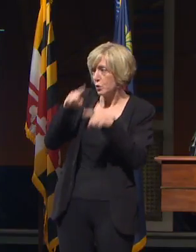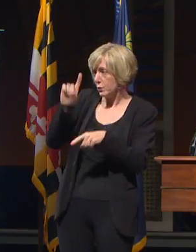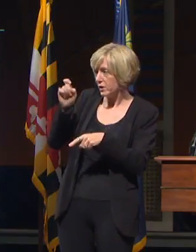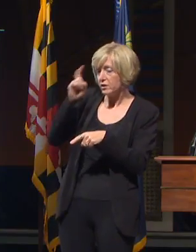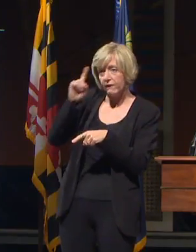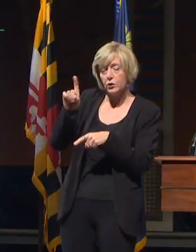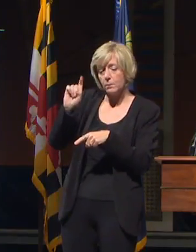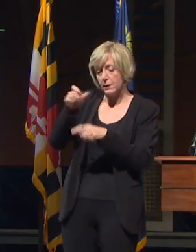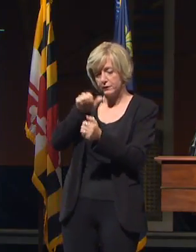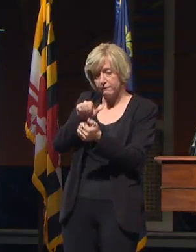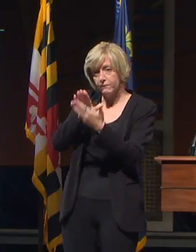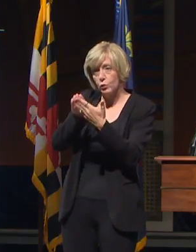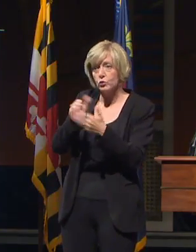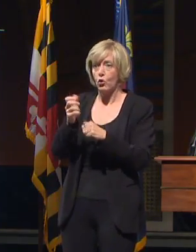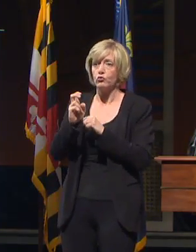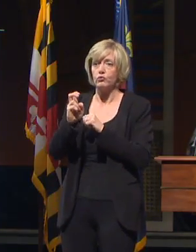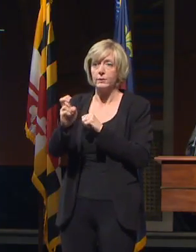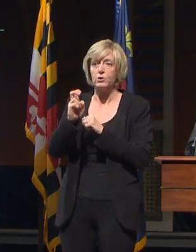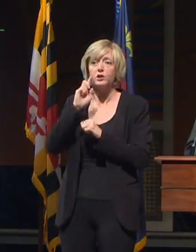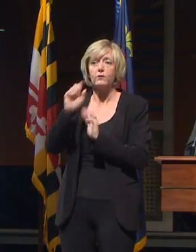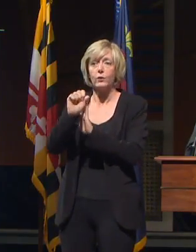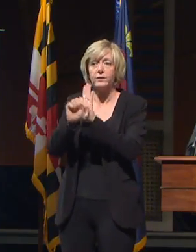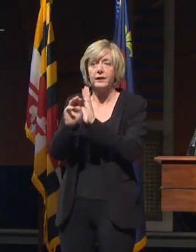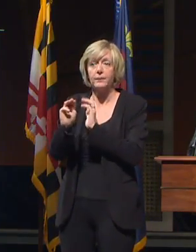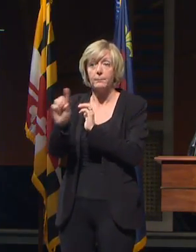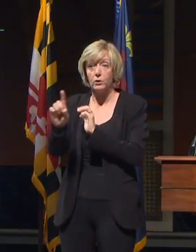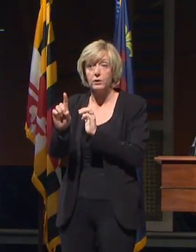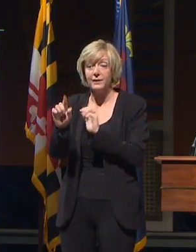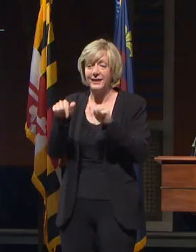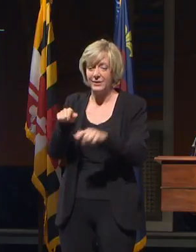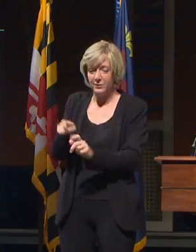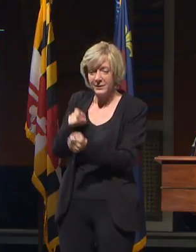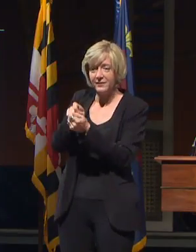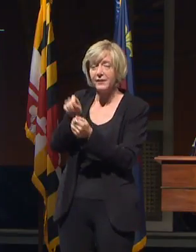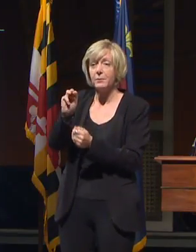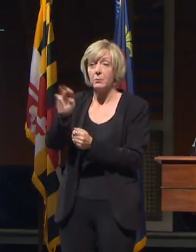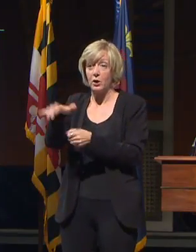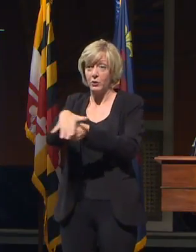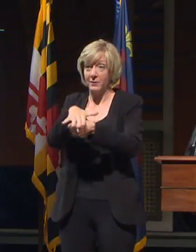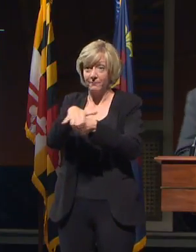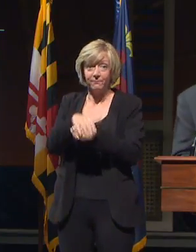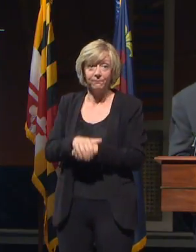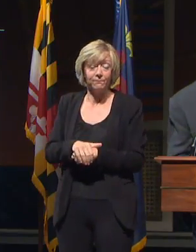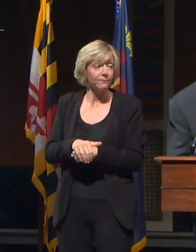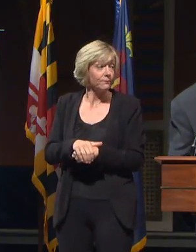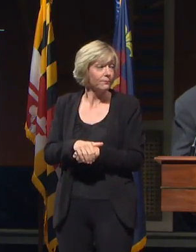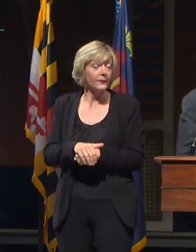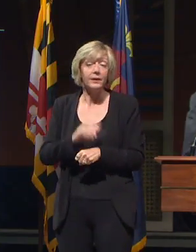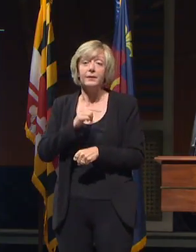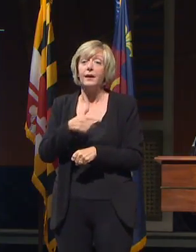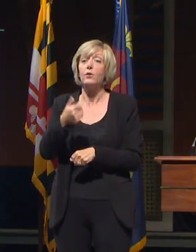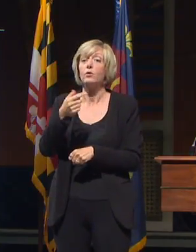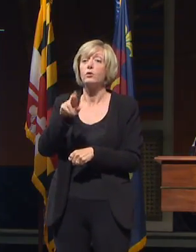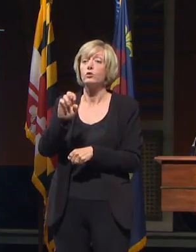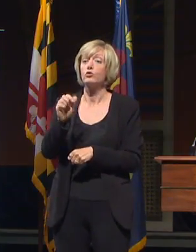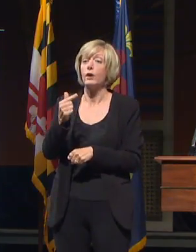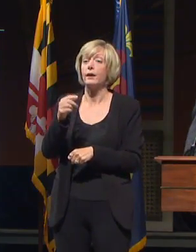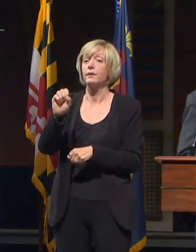to happen for transportation in the state and here in Montgomery County. With that, Greg Slater, our